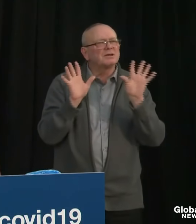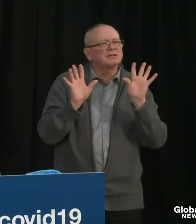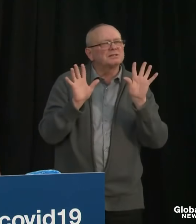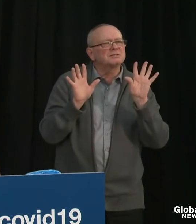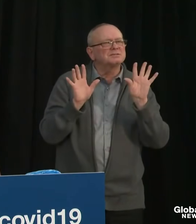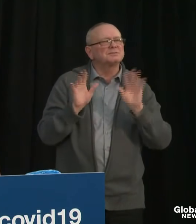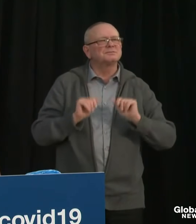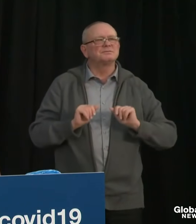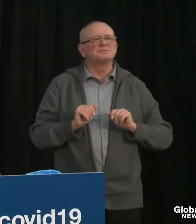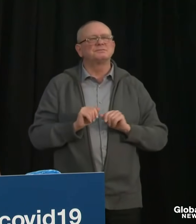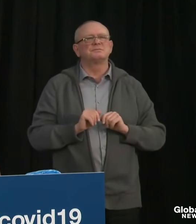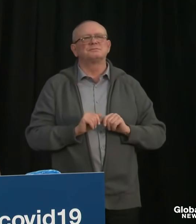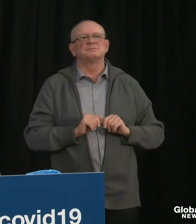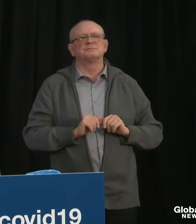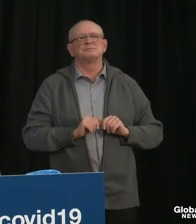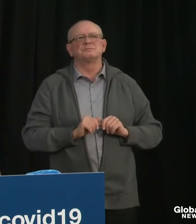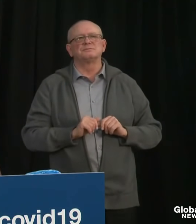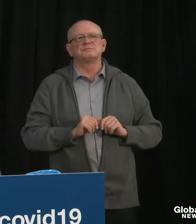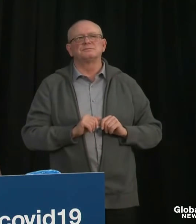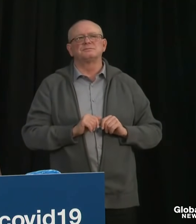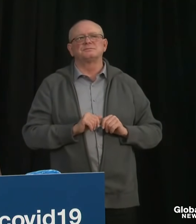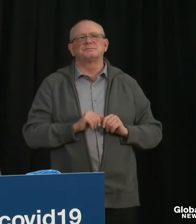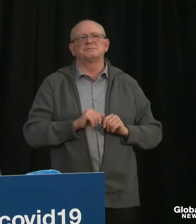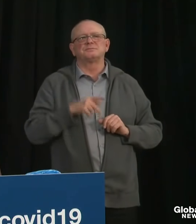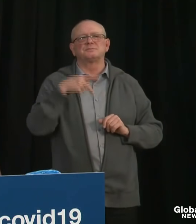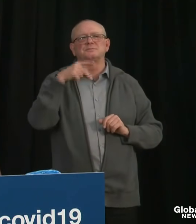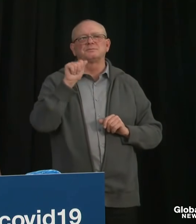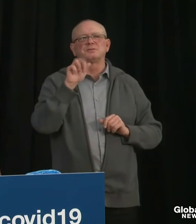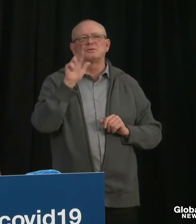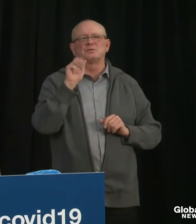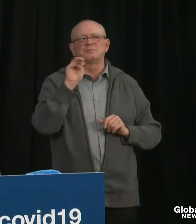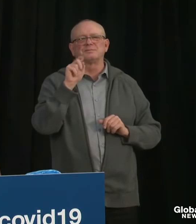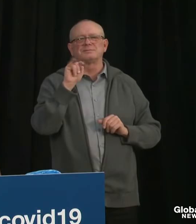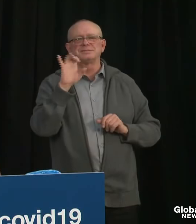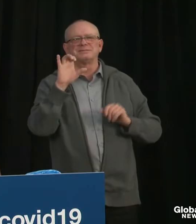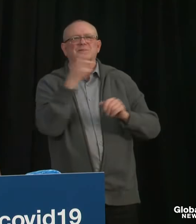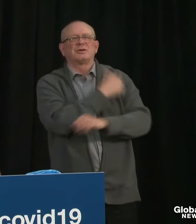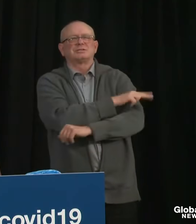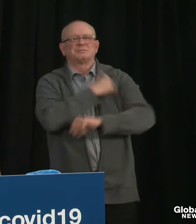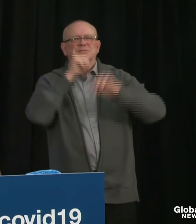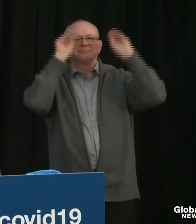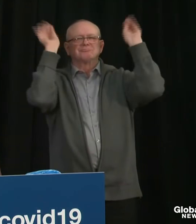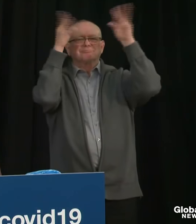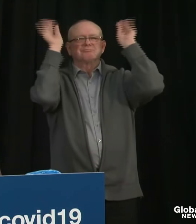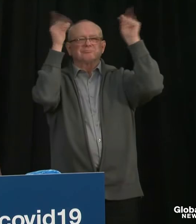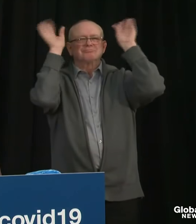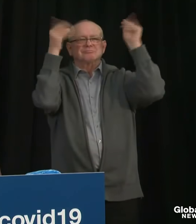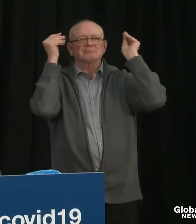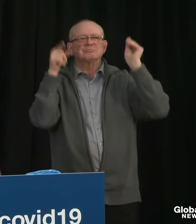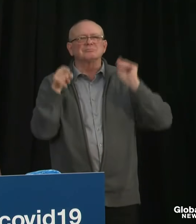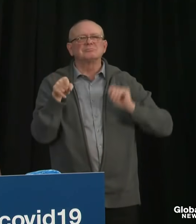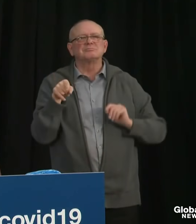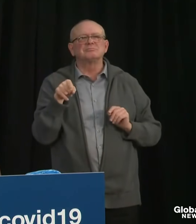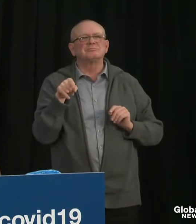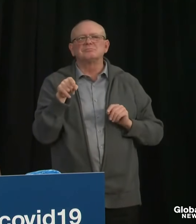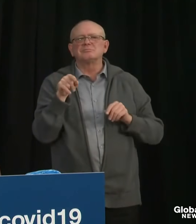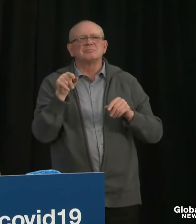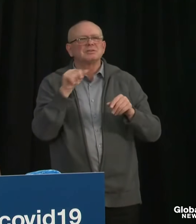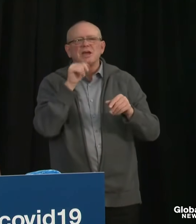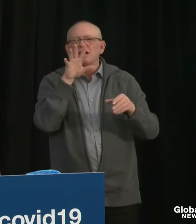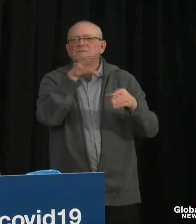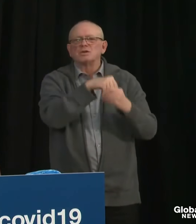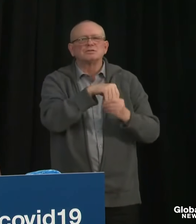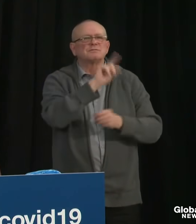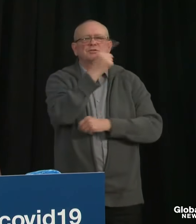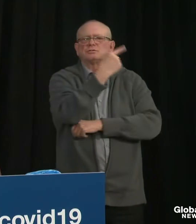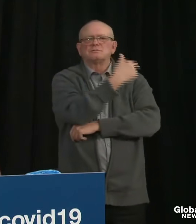decision that paramedics would not be allowed or not be part of the first phase of the vaccine rollout, and has there been any